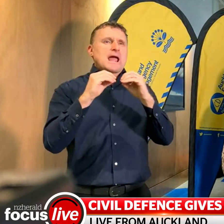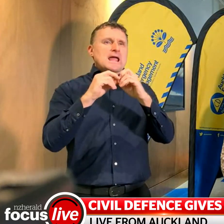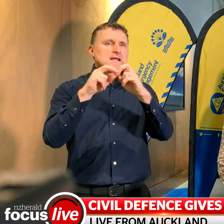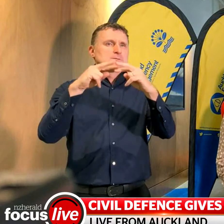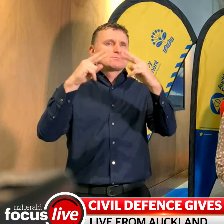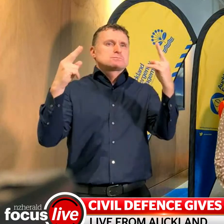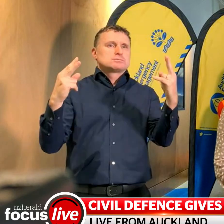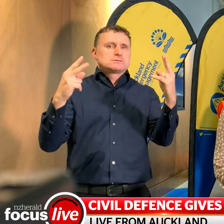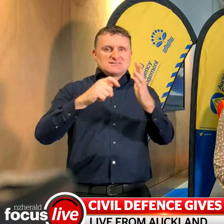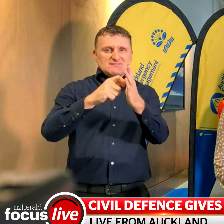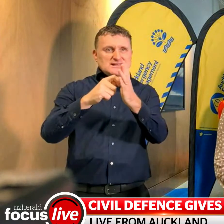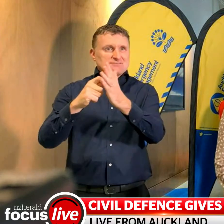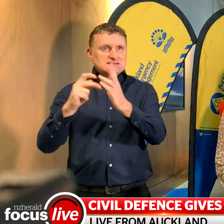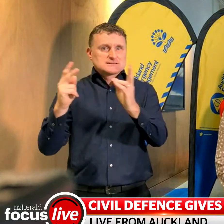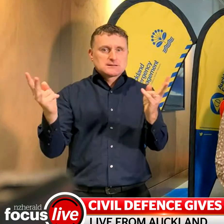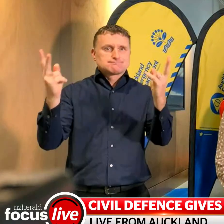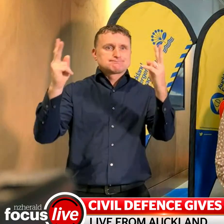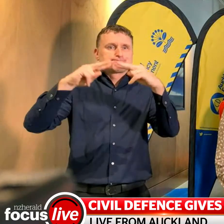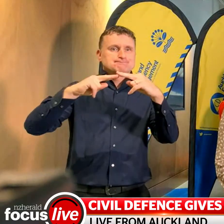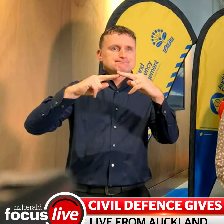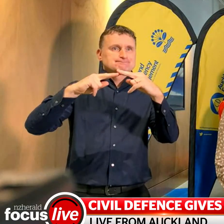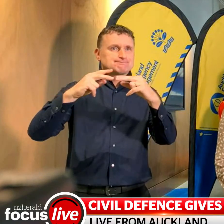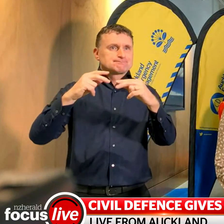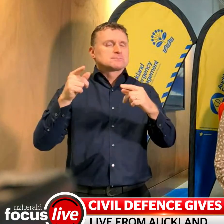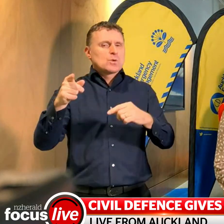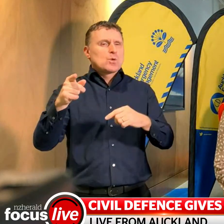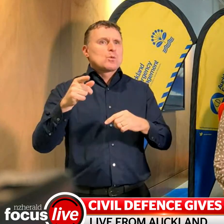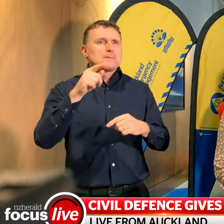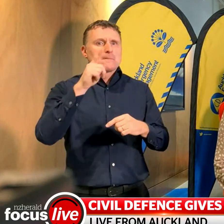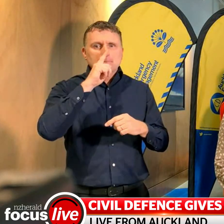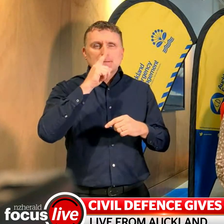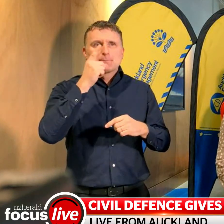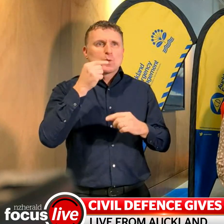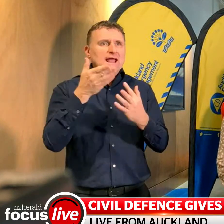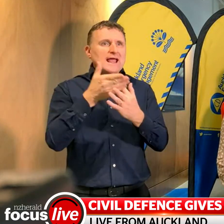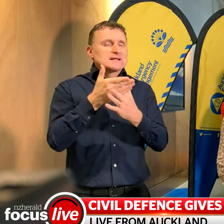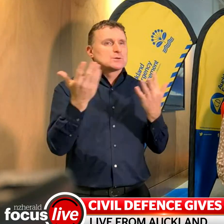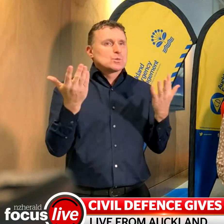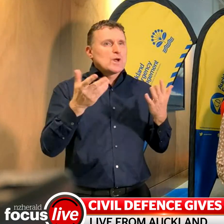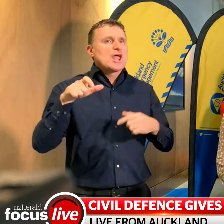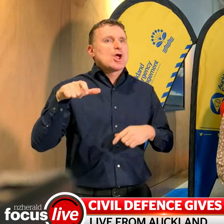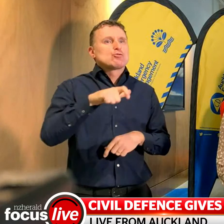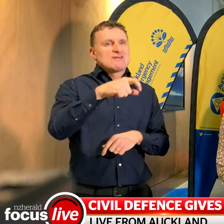does continue, and residents still have access via the Winnipeg Forest.